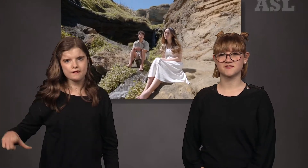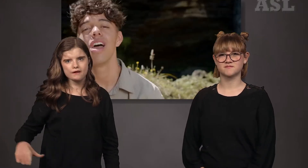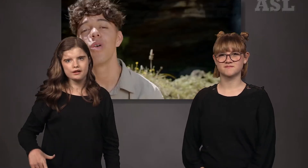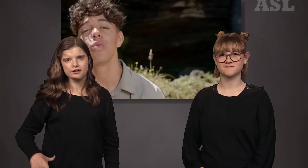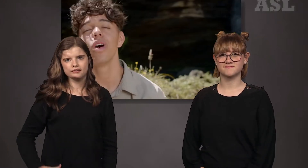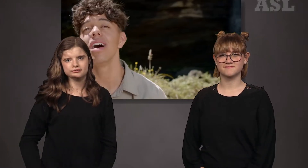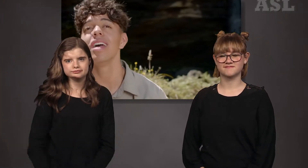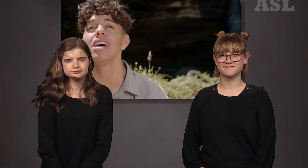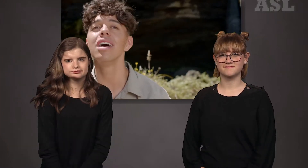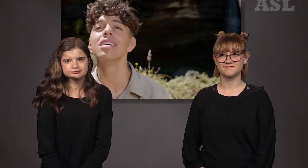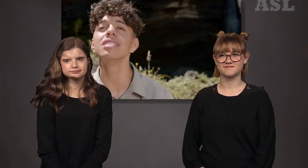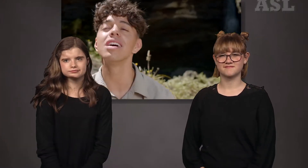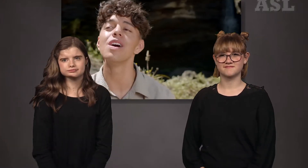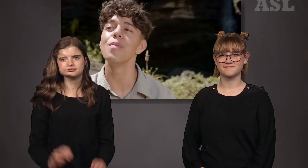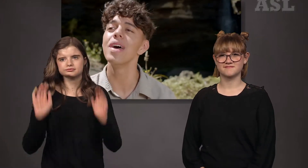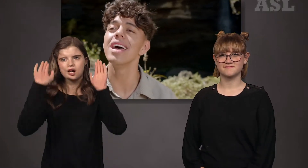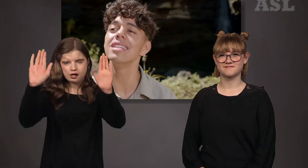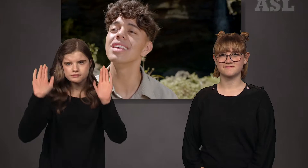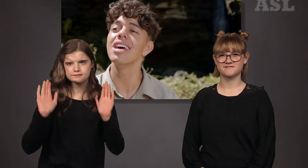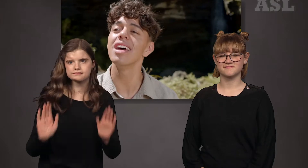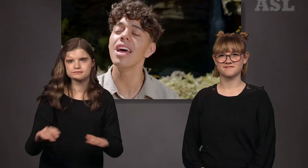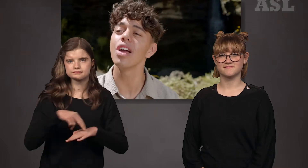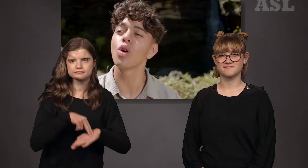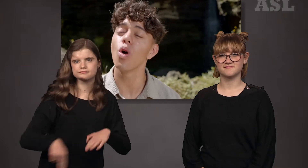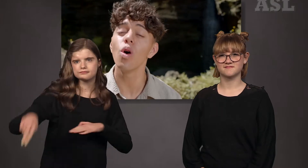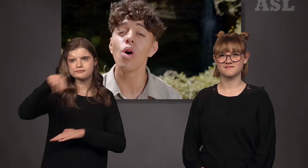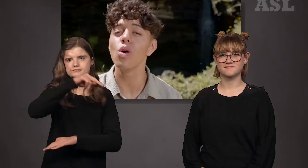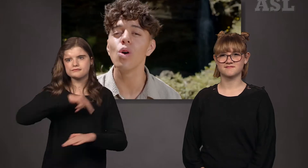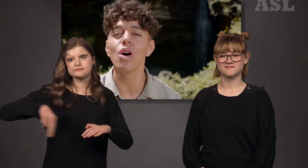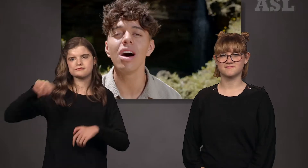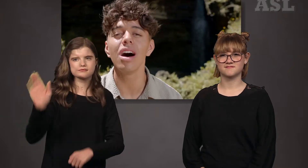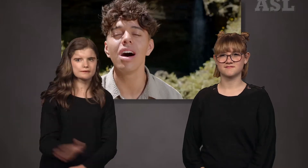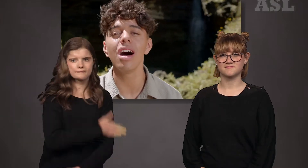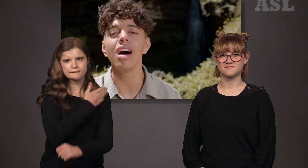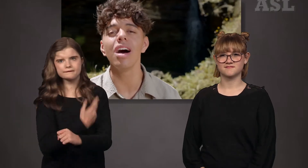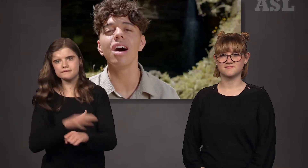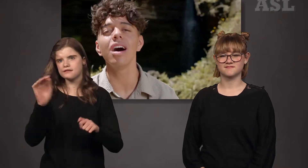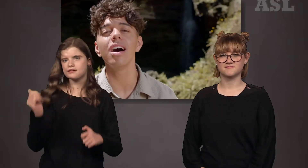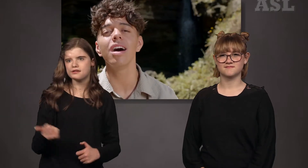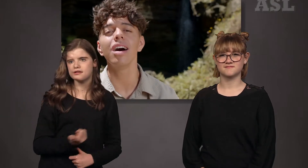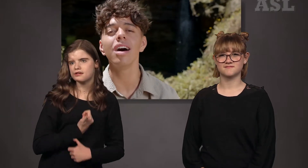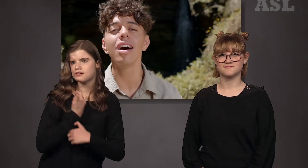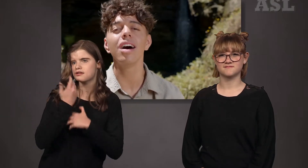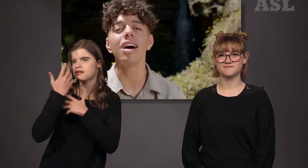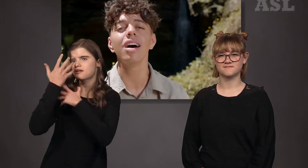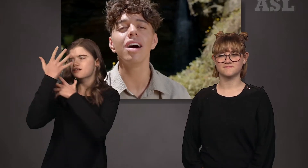Hua rata e te koa